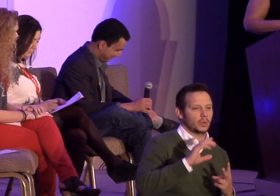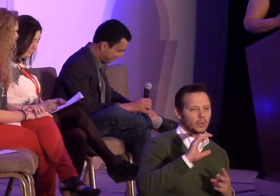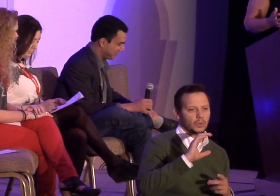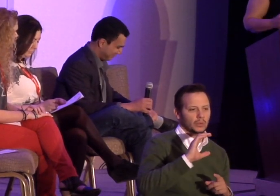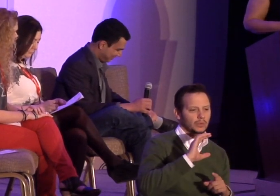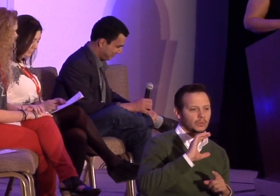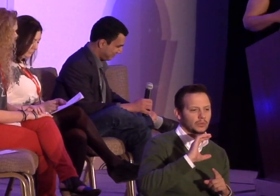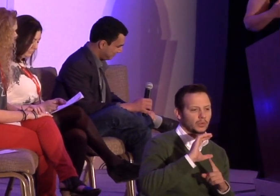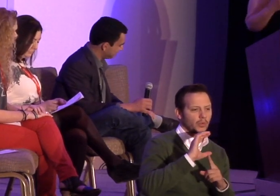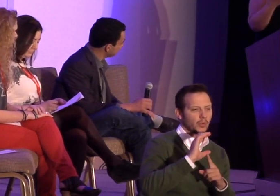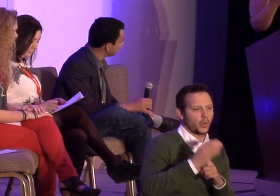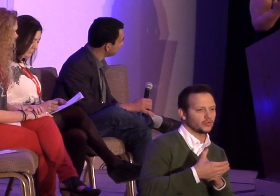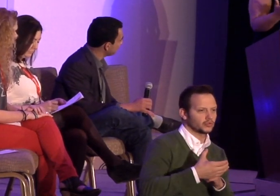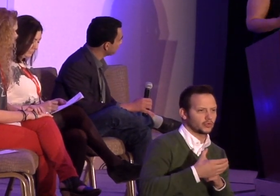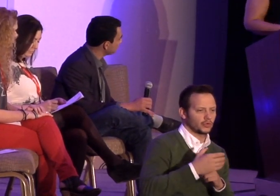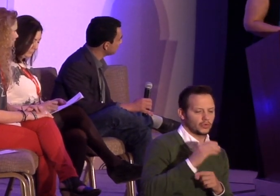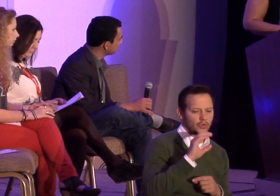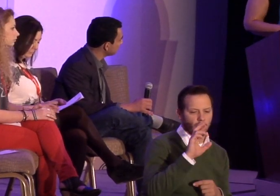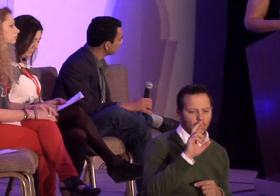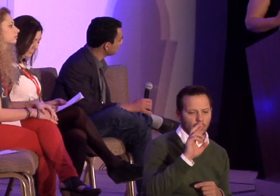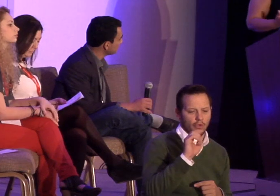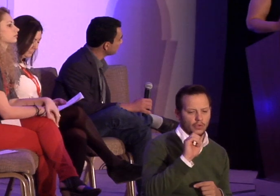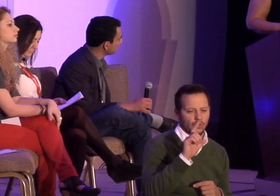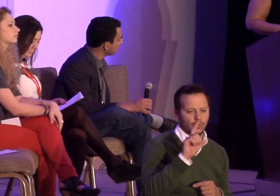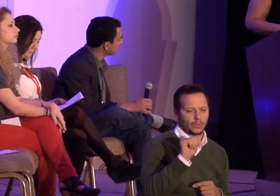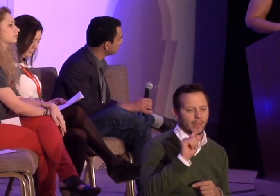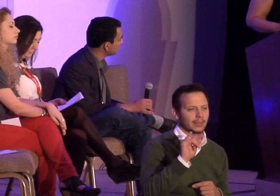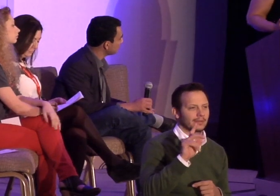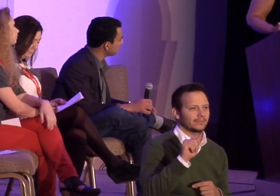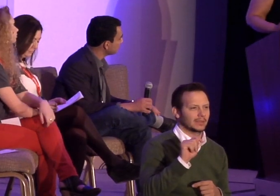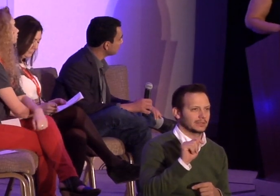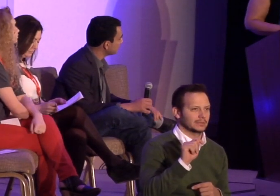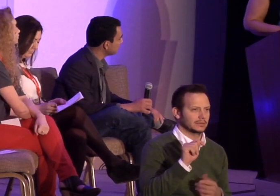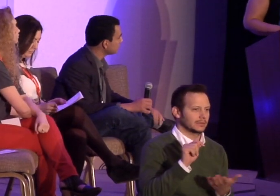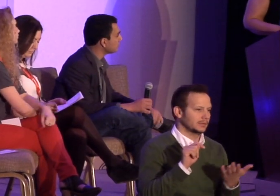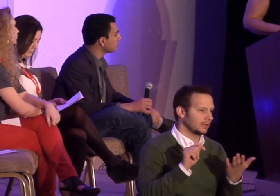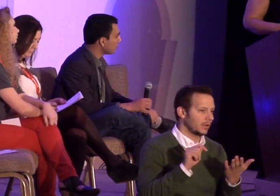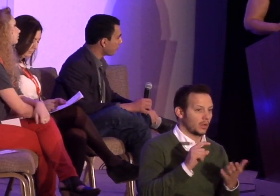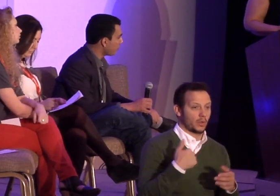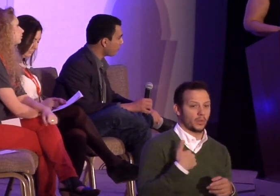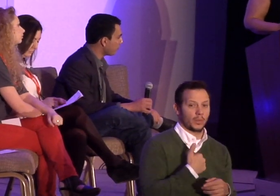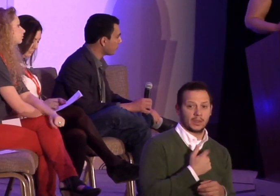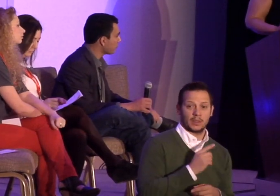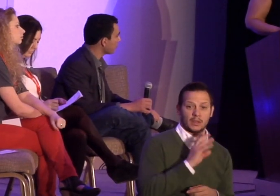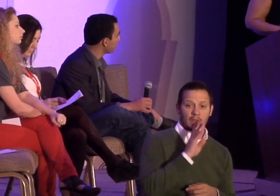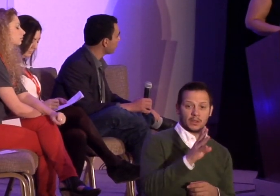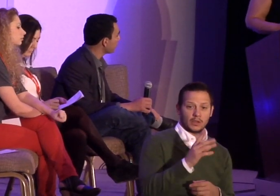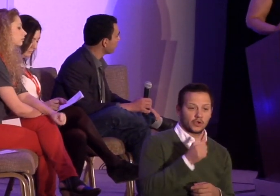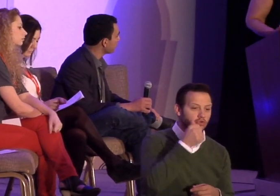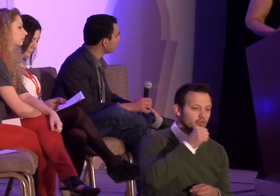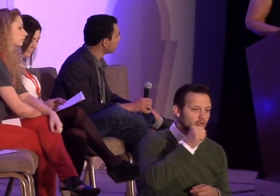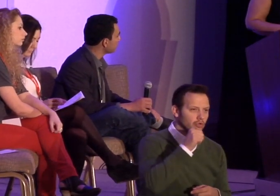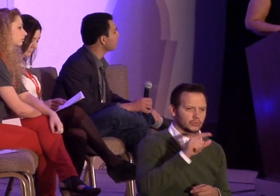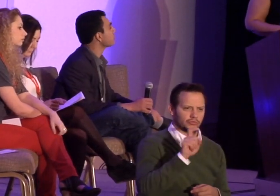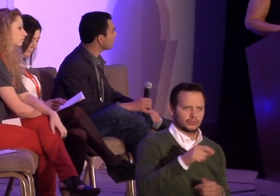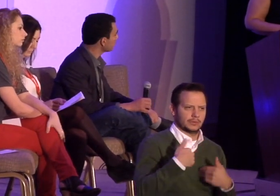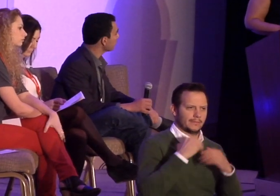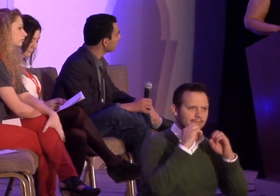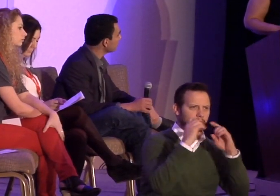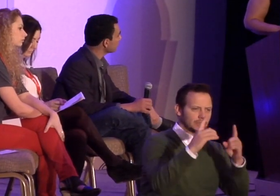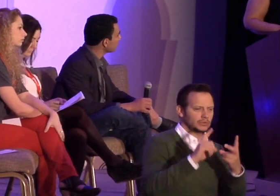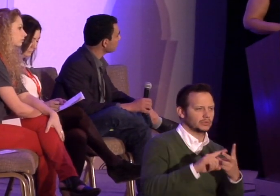cultural relativist for daring to say that girls should be educated, girls should not be